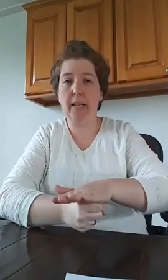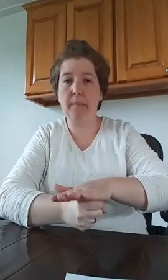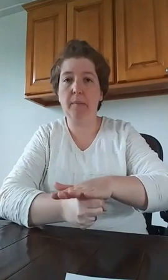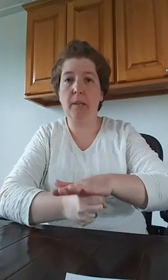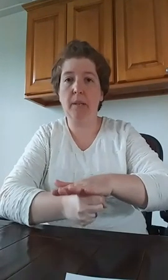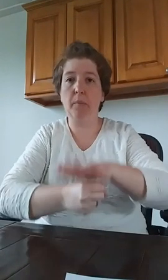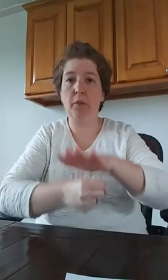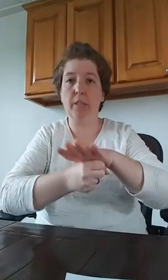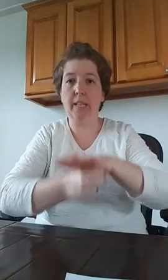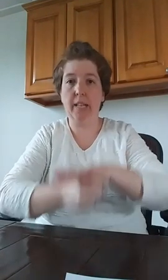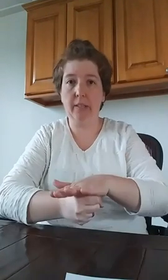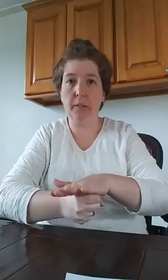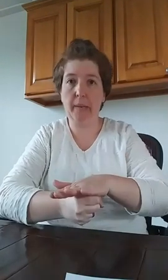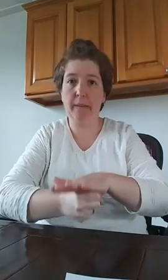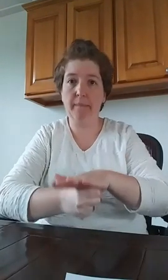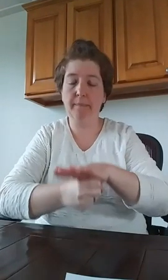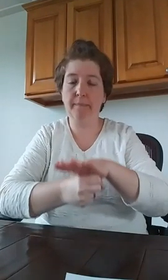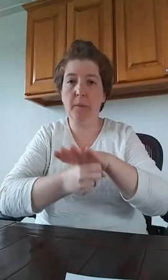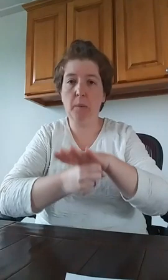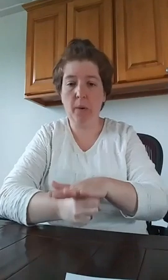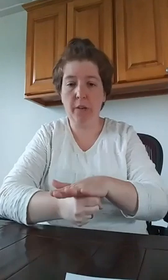comes and pushes it down a little bit pressure